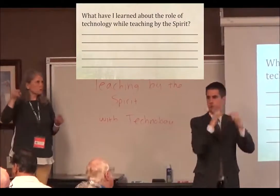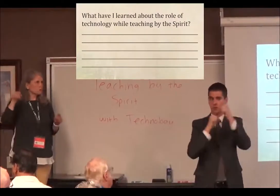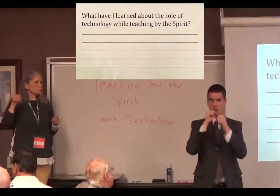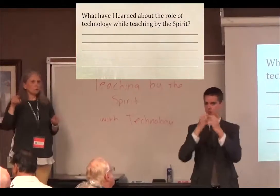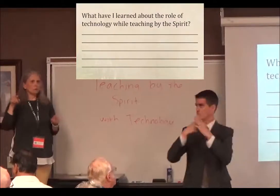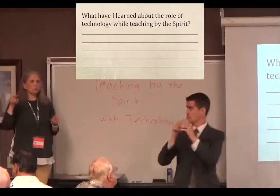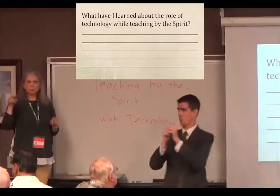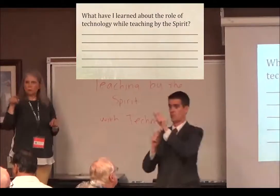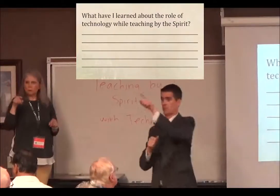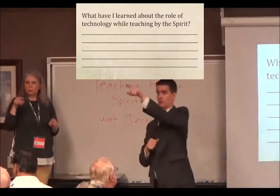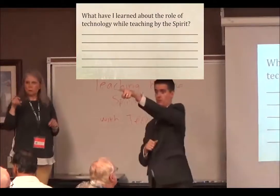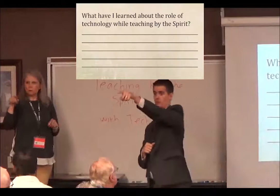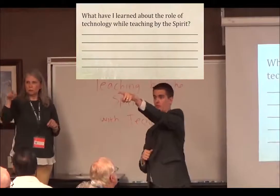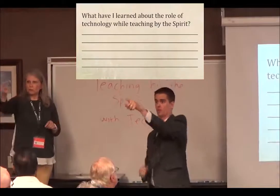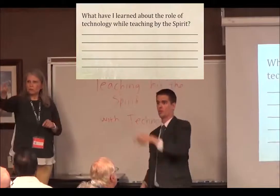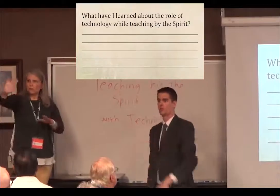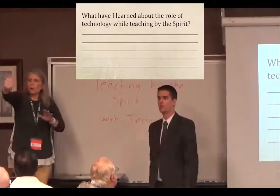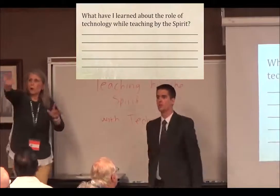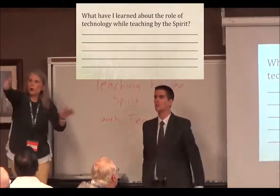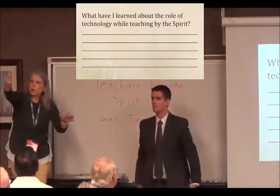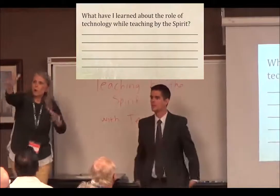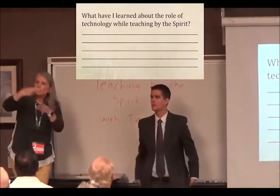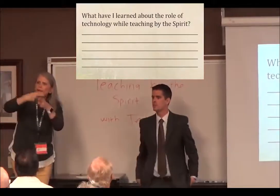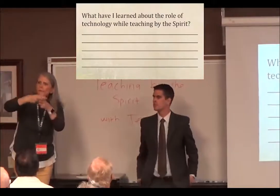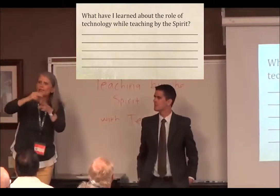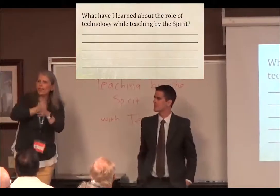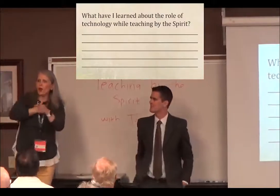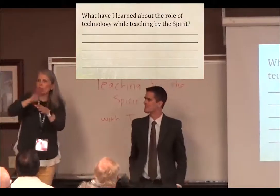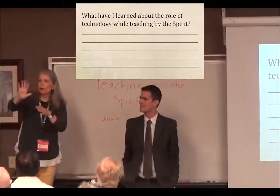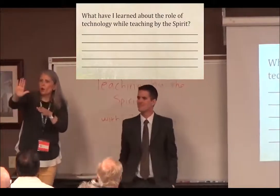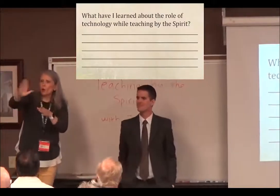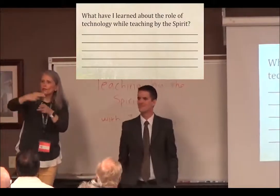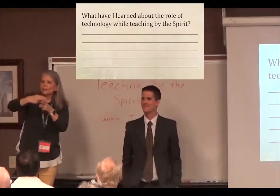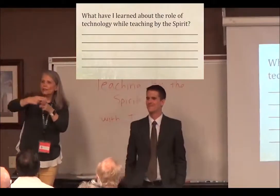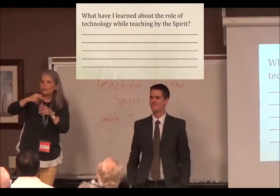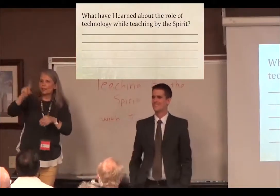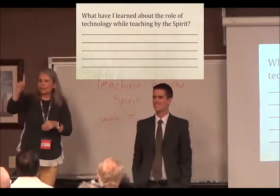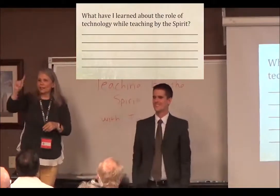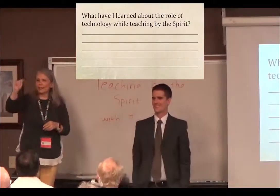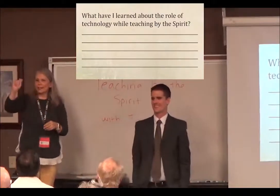Two explanations first. Tell me your name first. Sorry to interrupt you. Tell me your name.